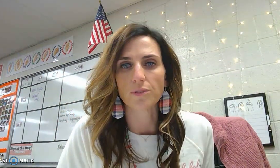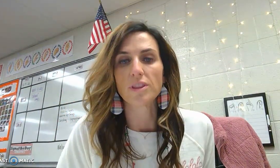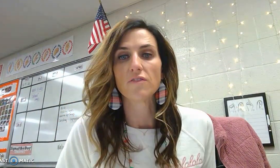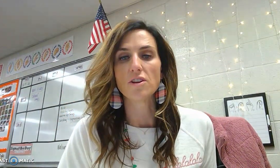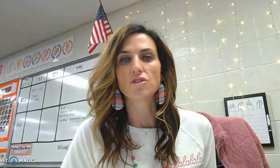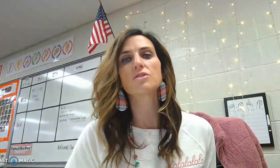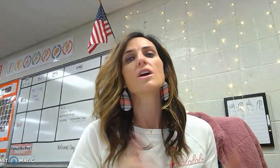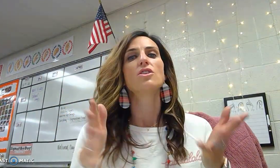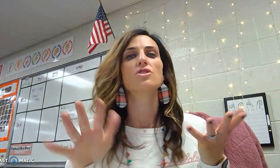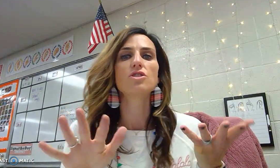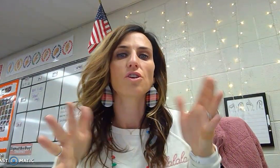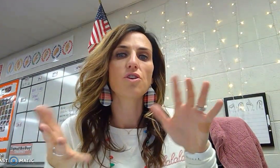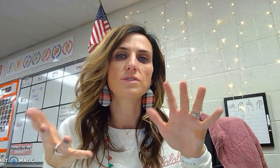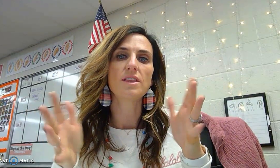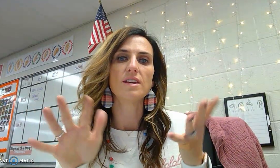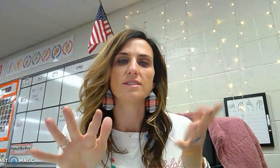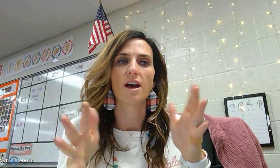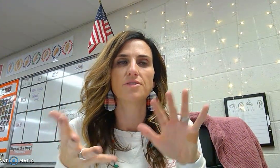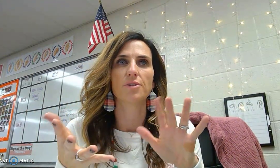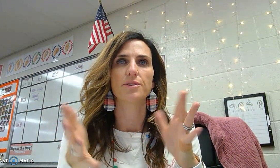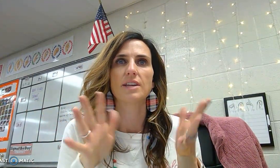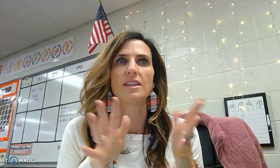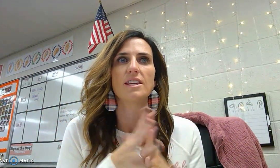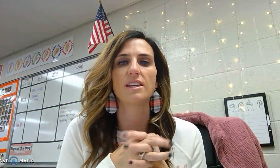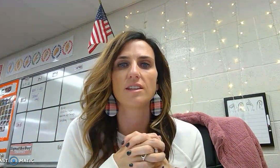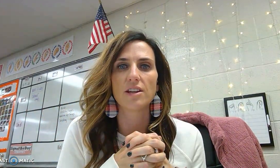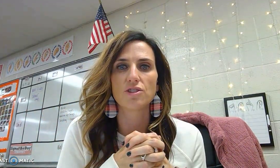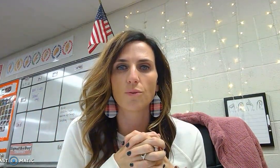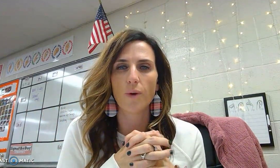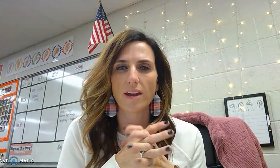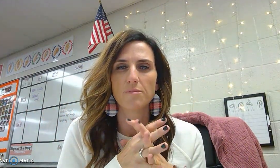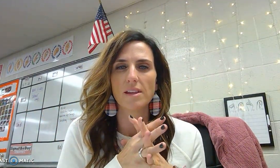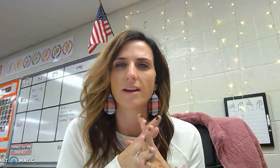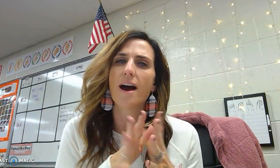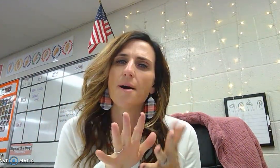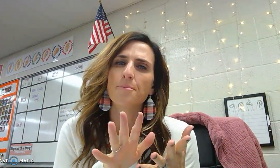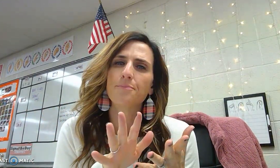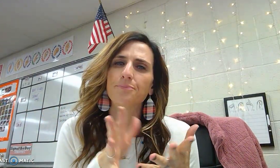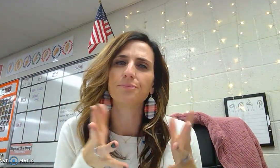with the facials. You're using this as almost like the English way to be like,